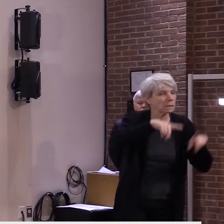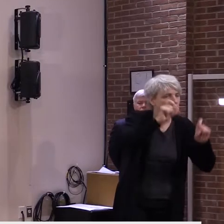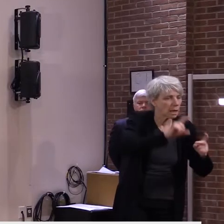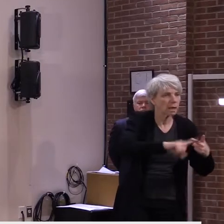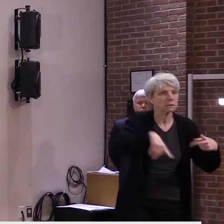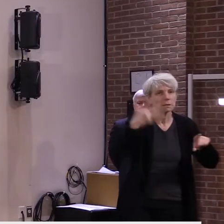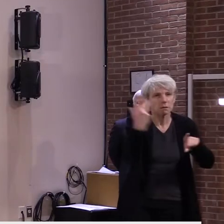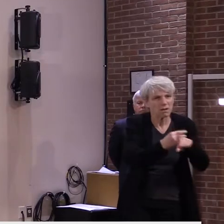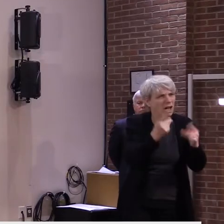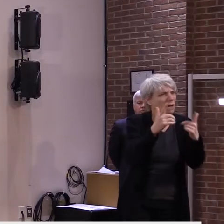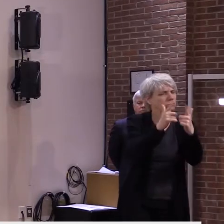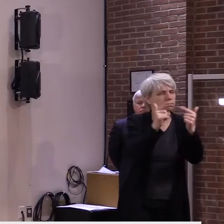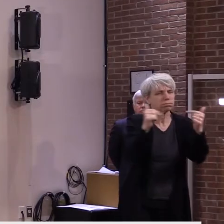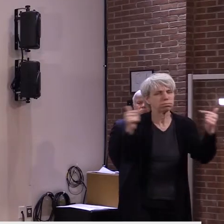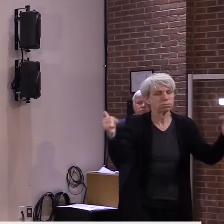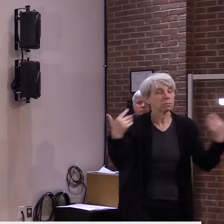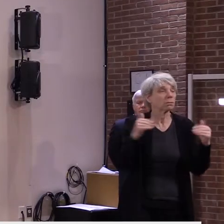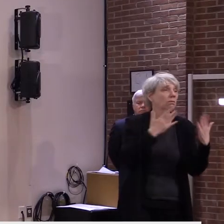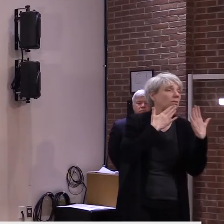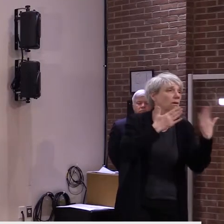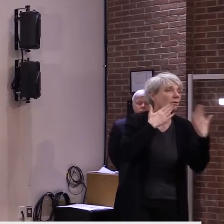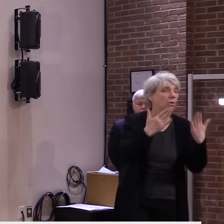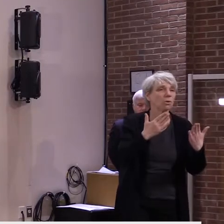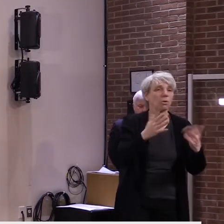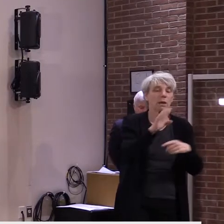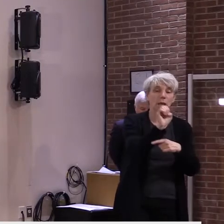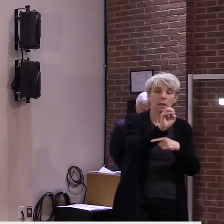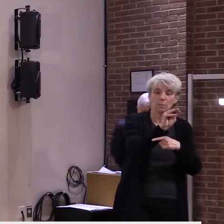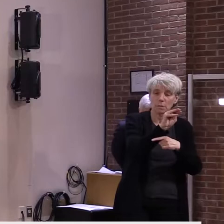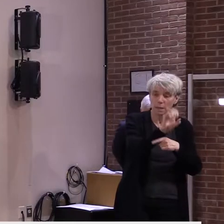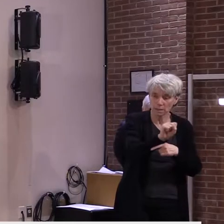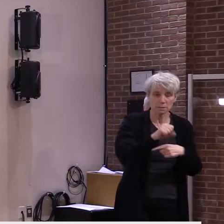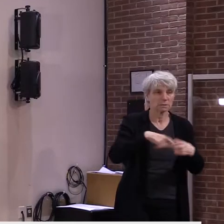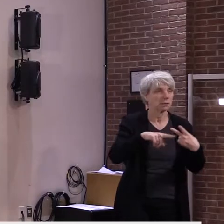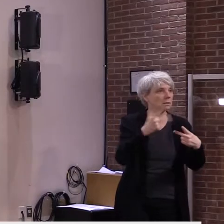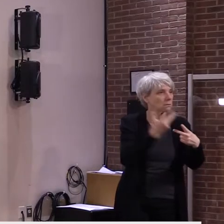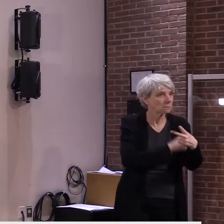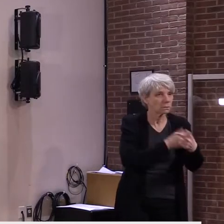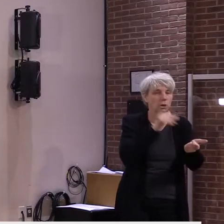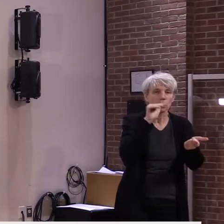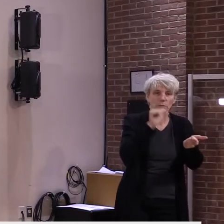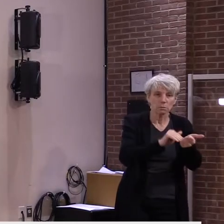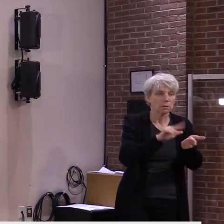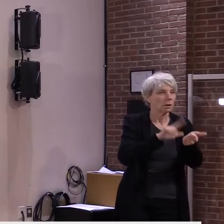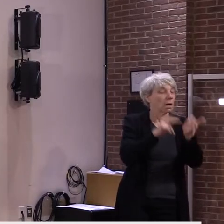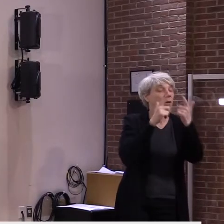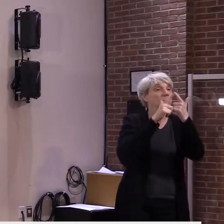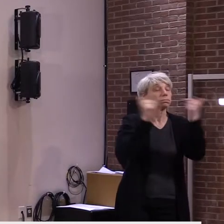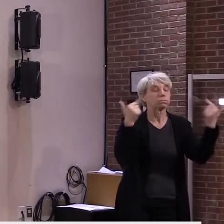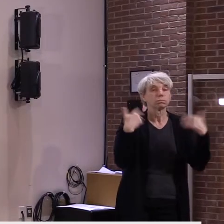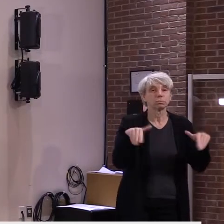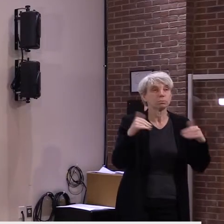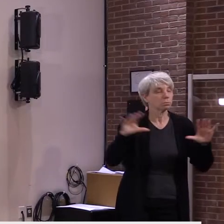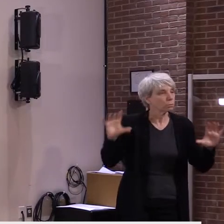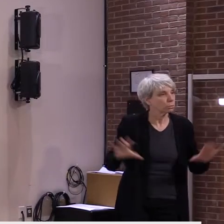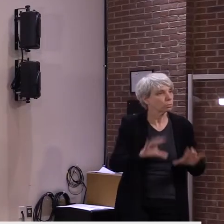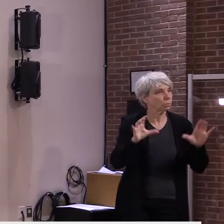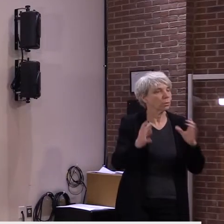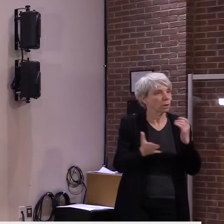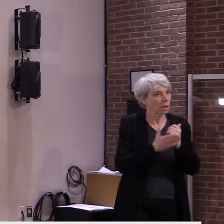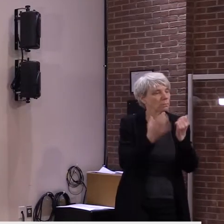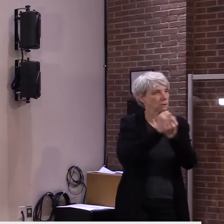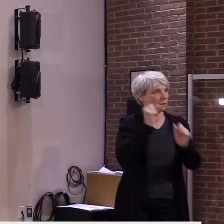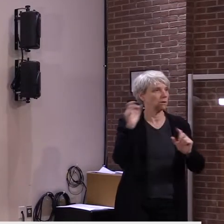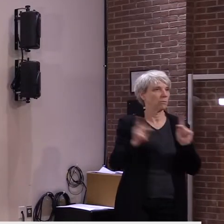providers who've done everything from outreach to actually hosting clinics. You've already heard about